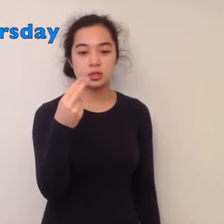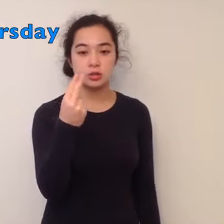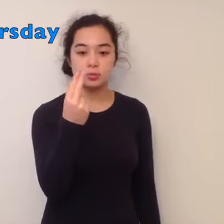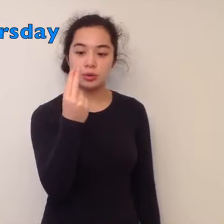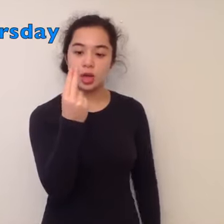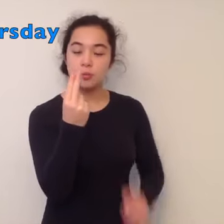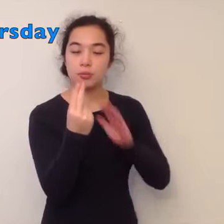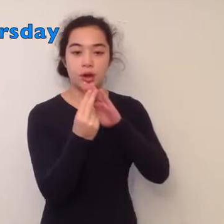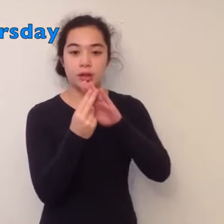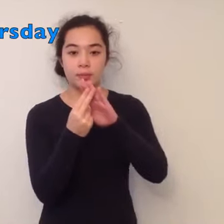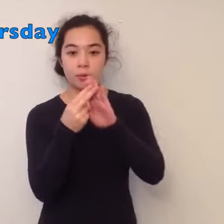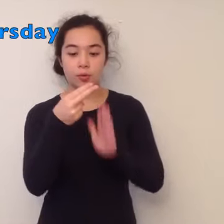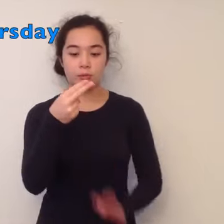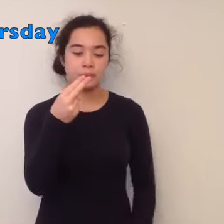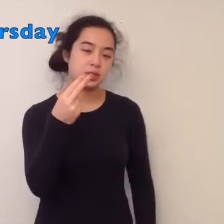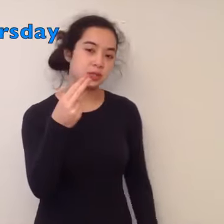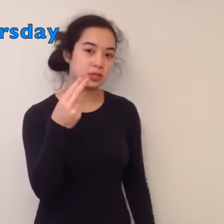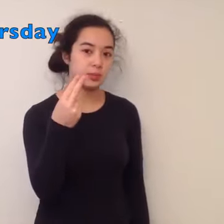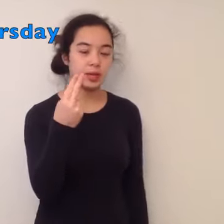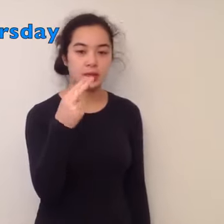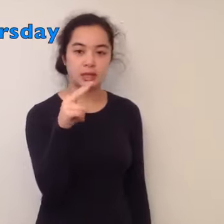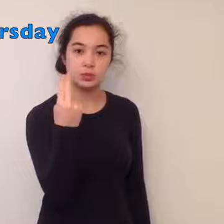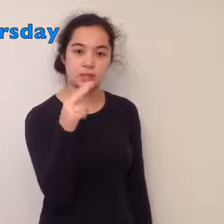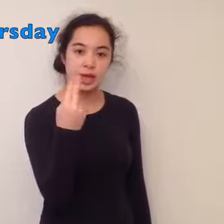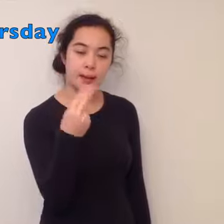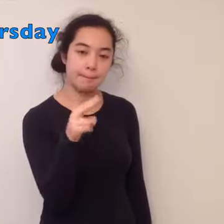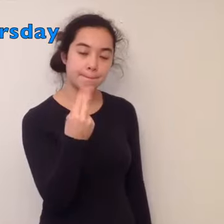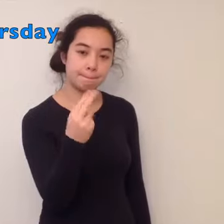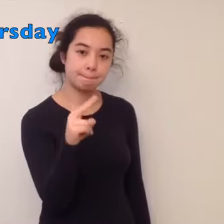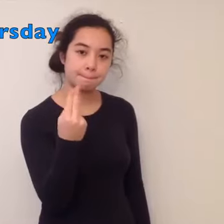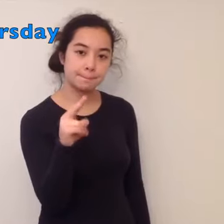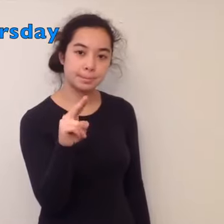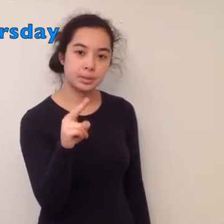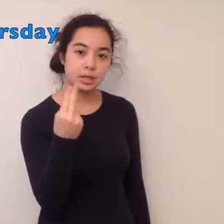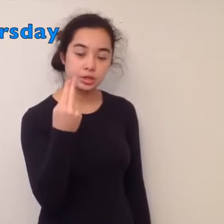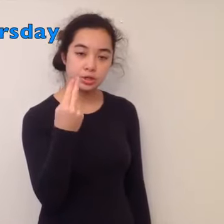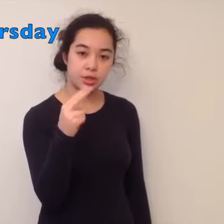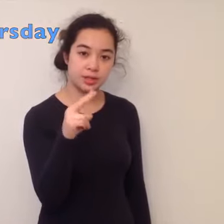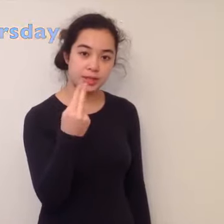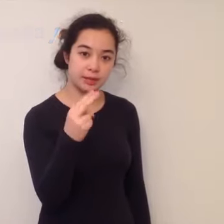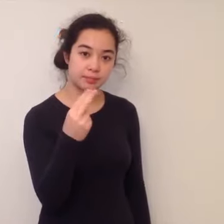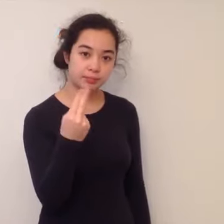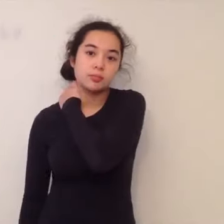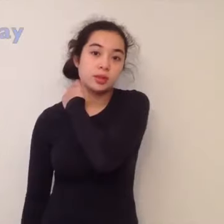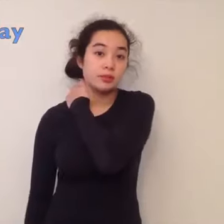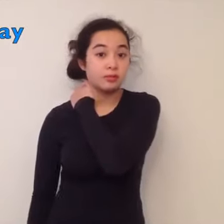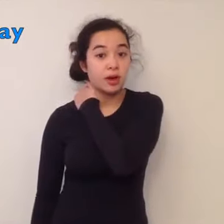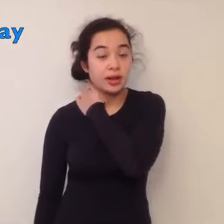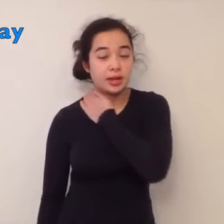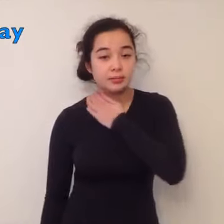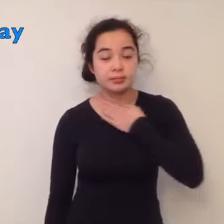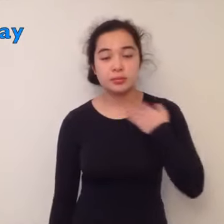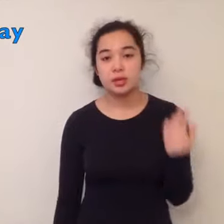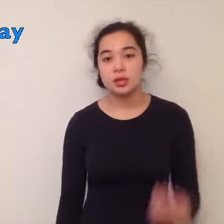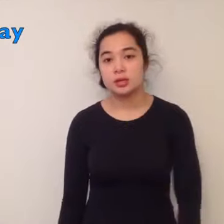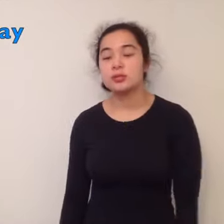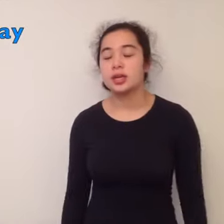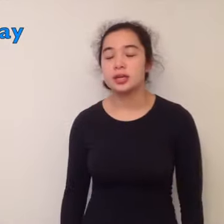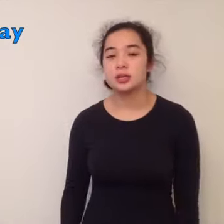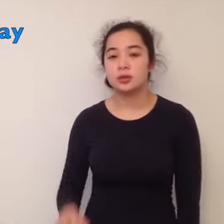you put it upright more and be tilted a bit and then twist that. Thursday. And then Friday, you take your